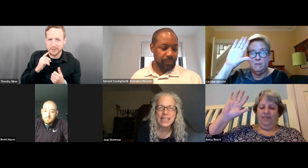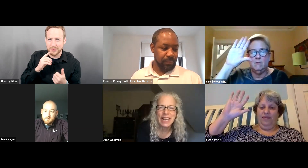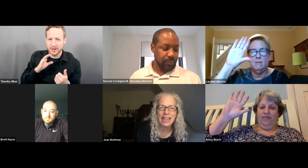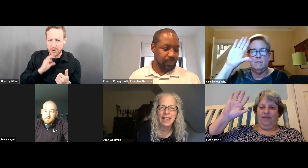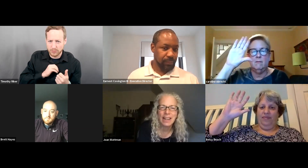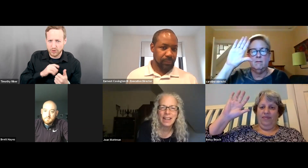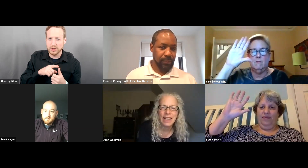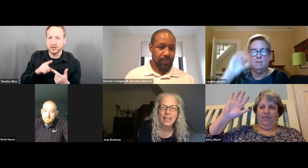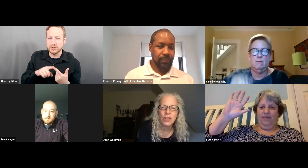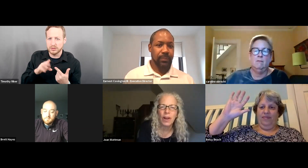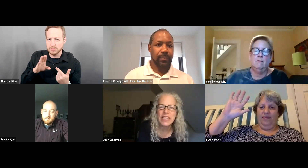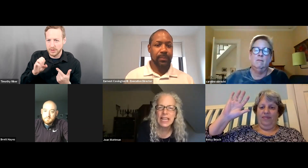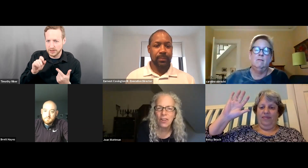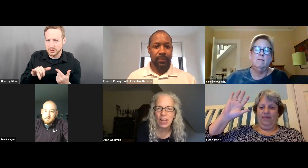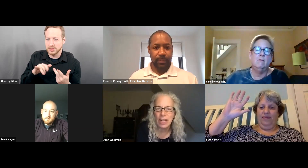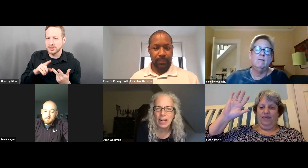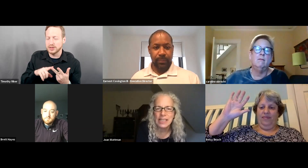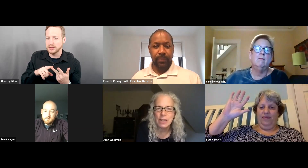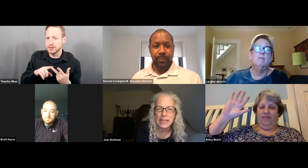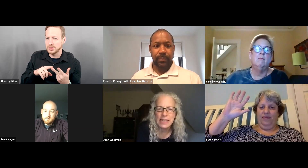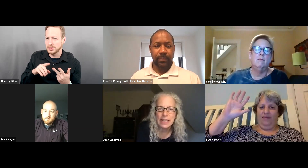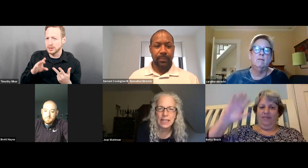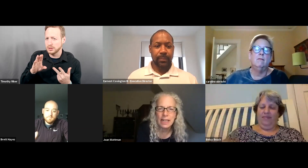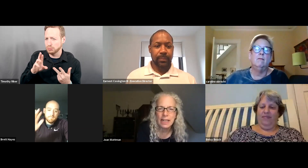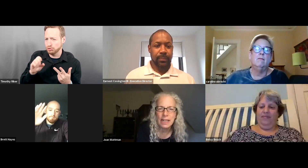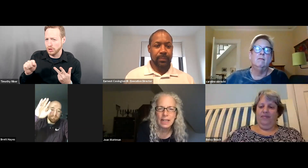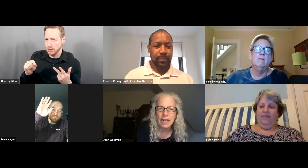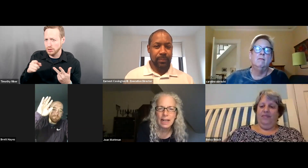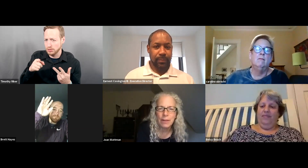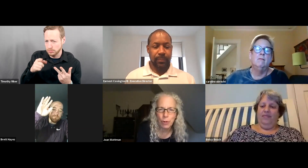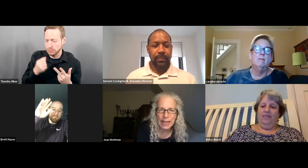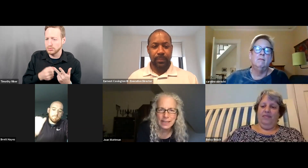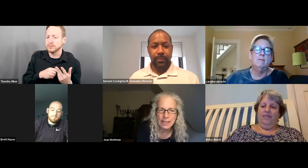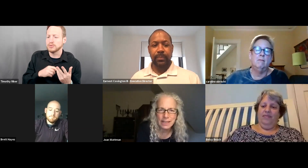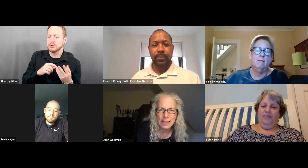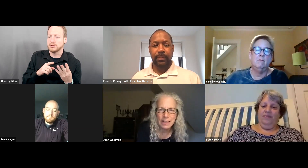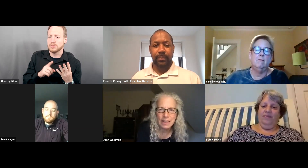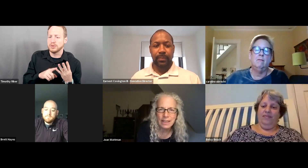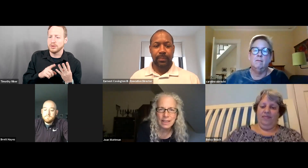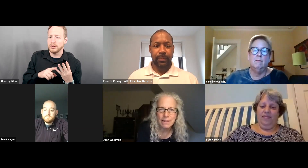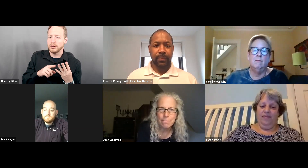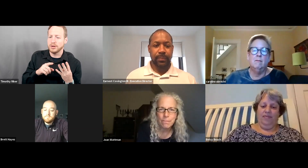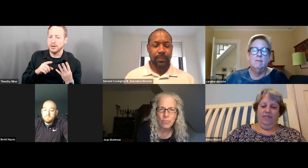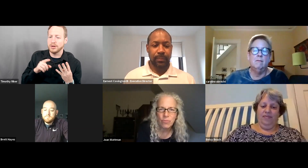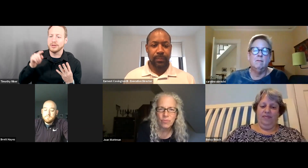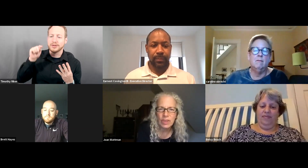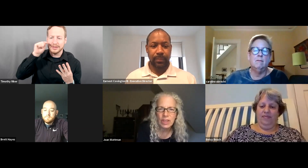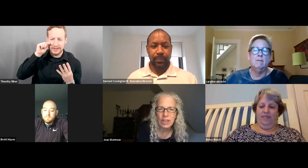Please indicate. So I see Caroline, I see Betsy, Brett,